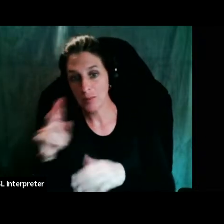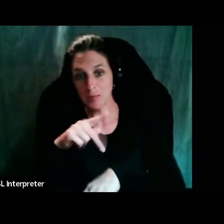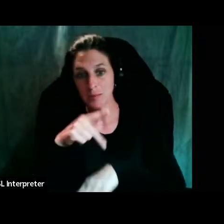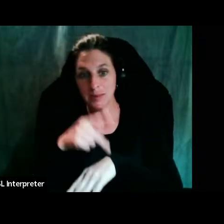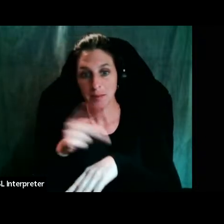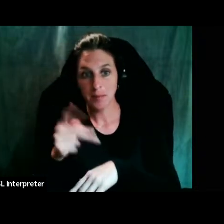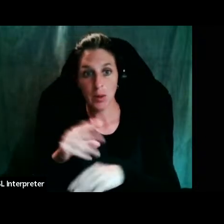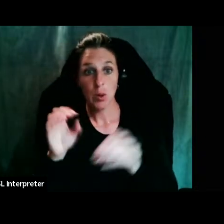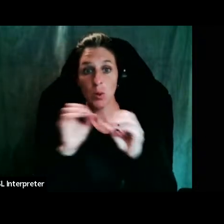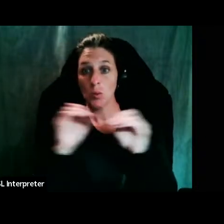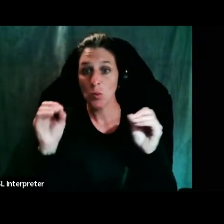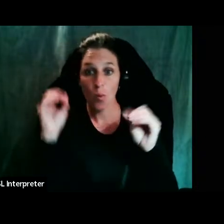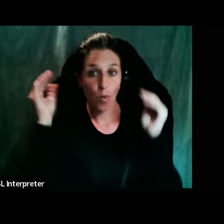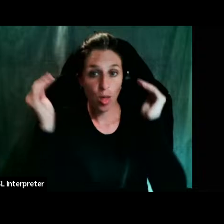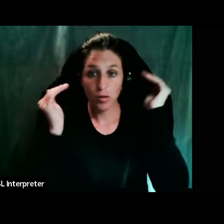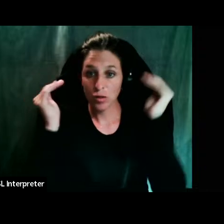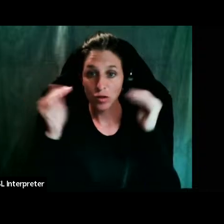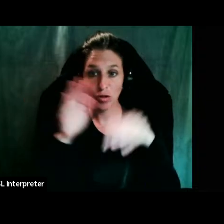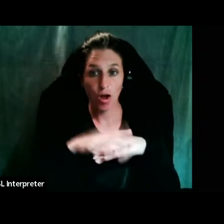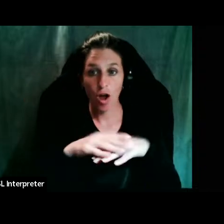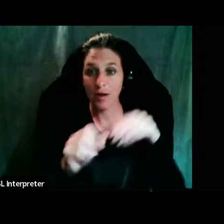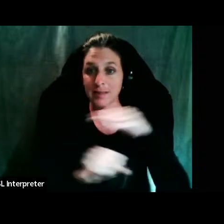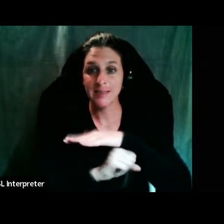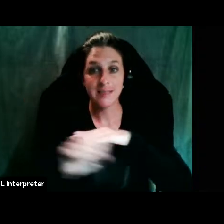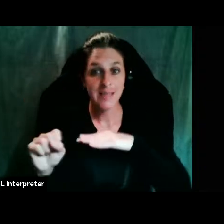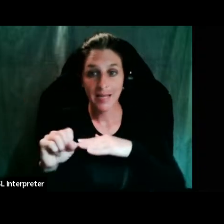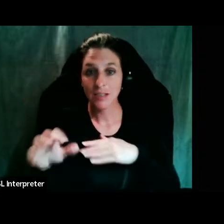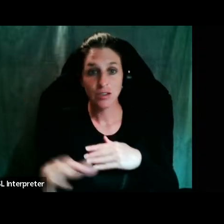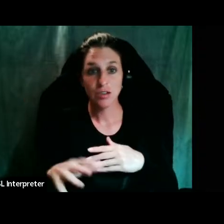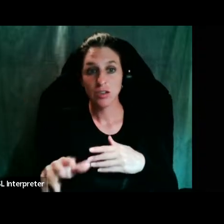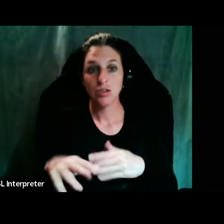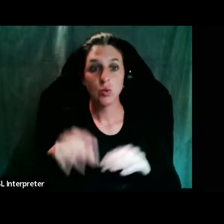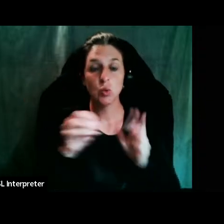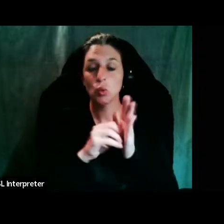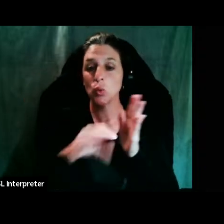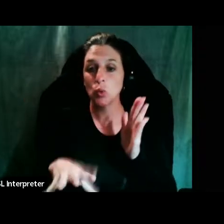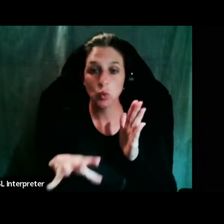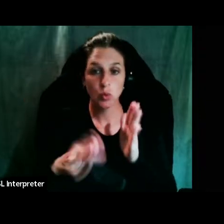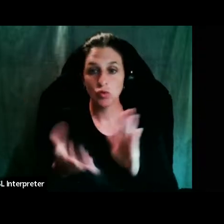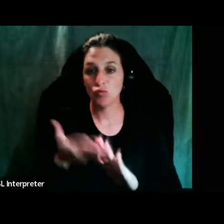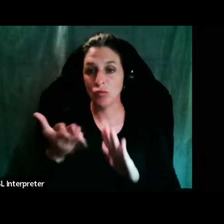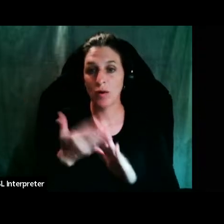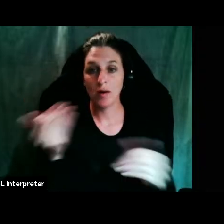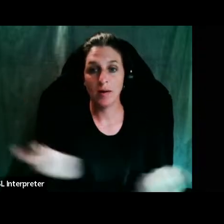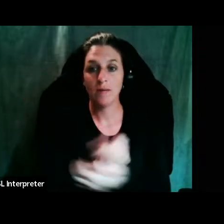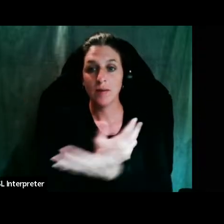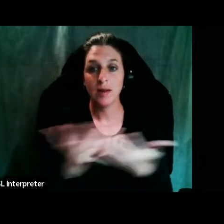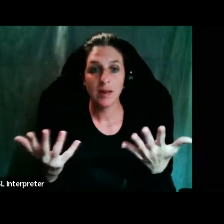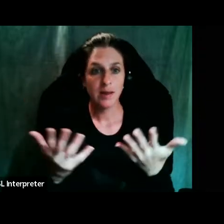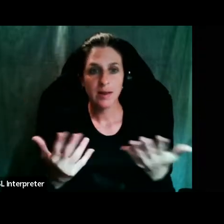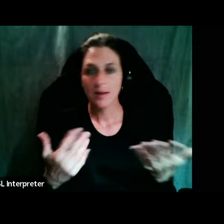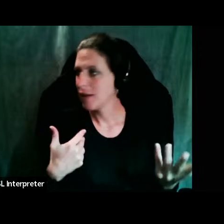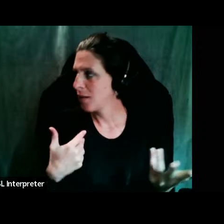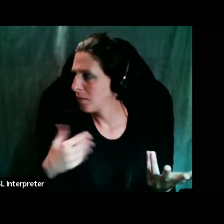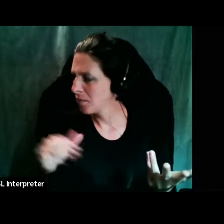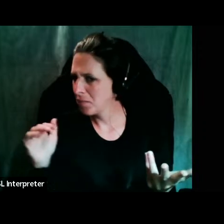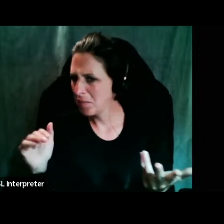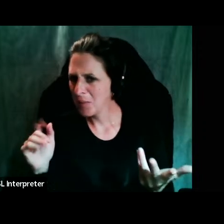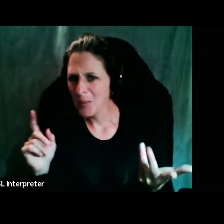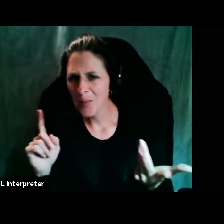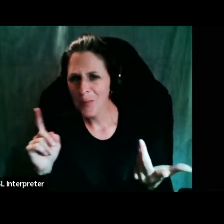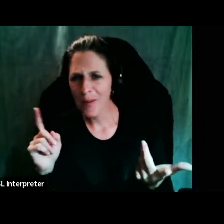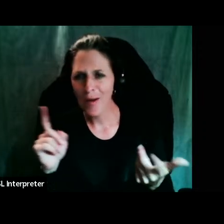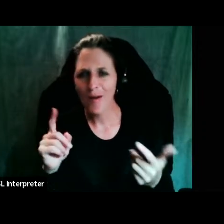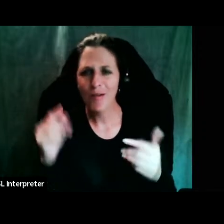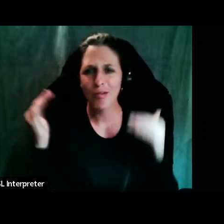no adults on the stage. The students ran the whole thing. It was incredible. I'm like, where are the adults? And then I'm thinking to myself, yeah, these are